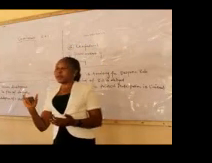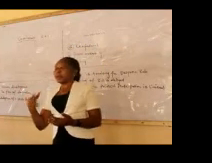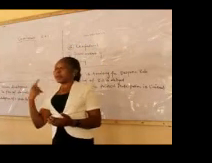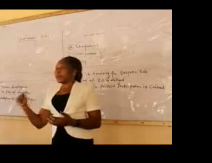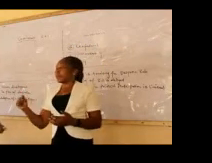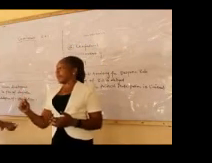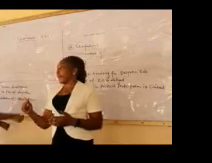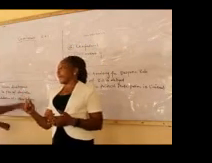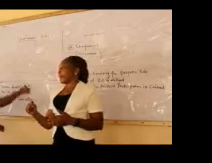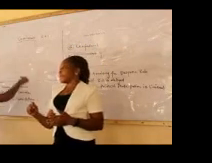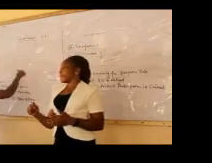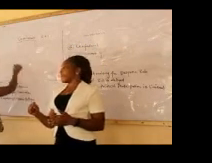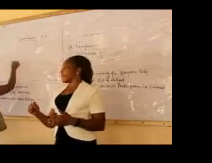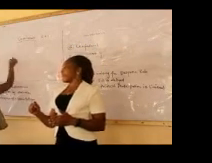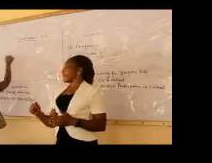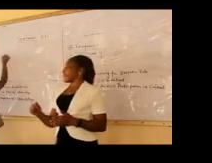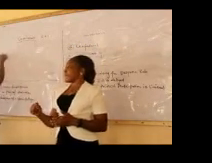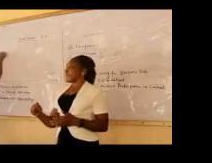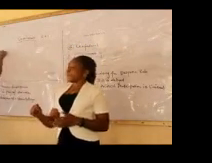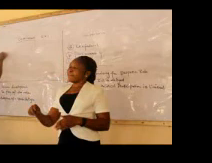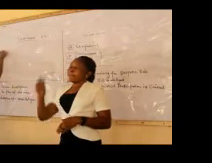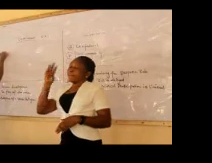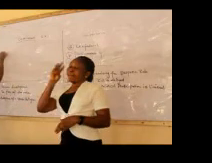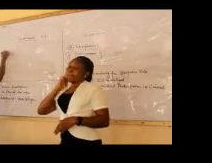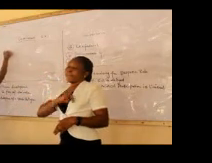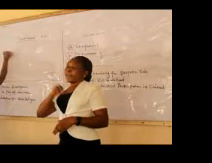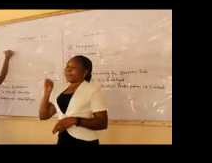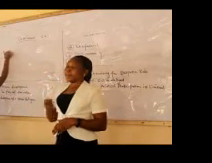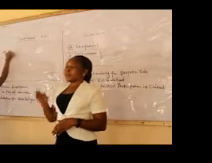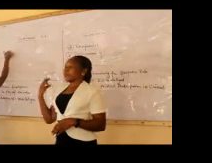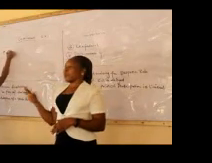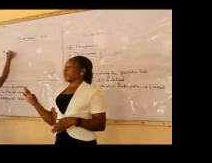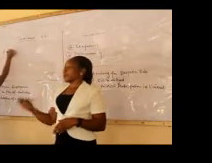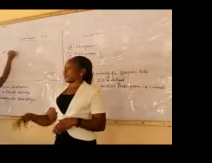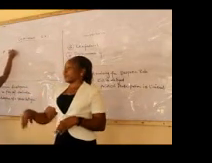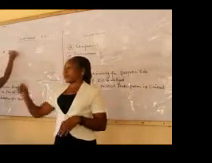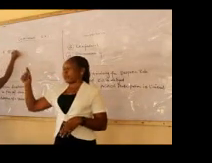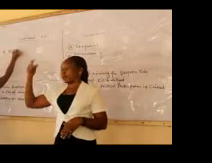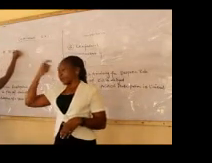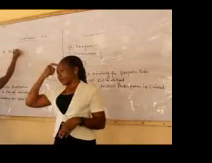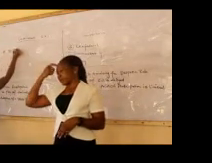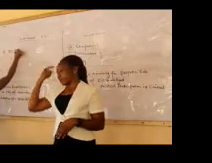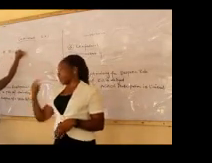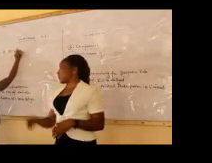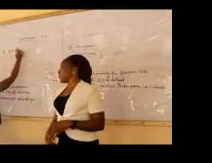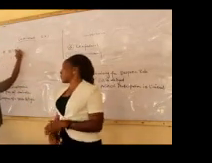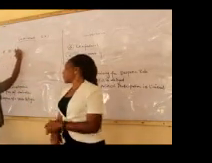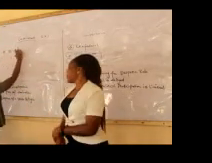president. I think I have to write it here.